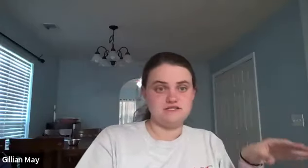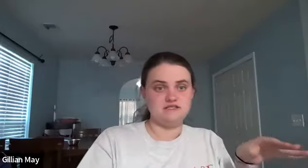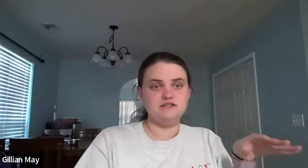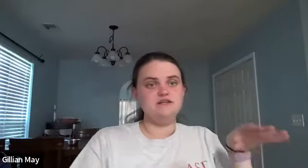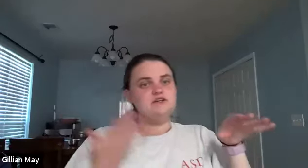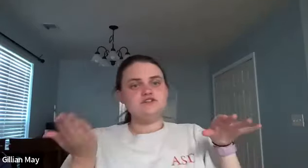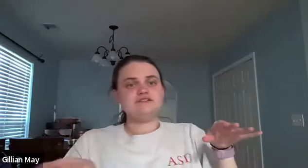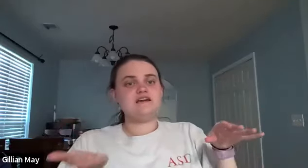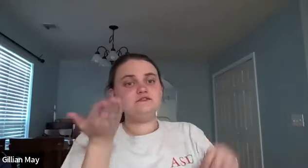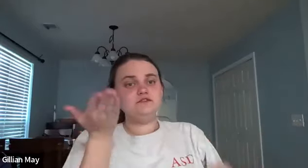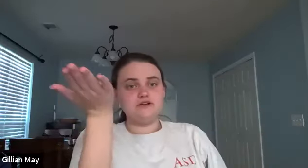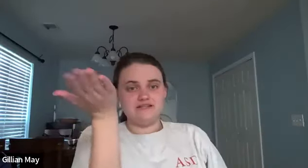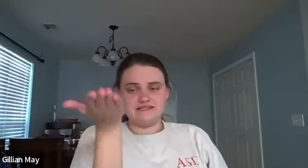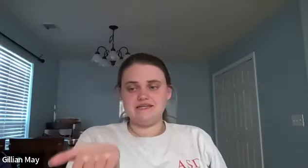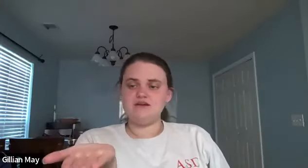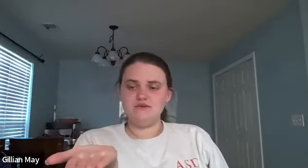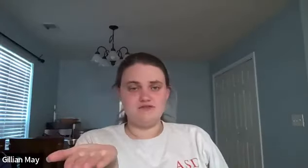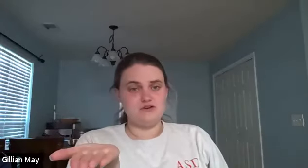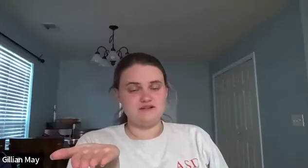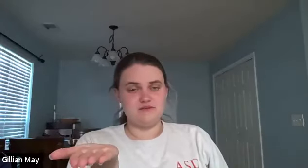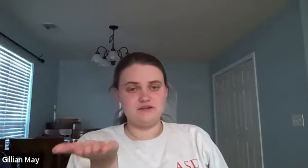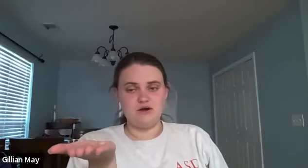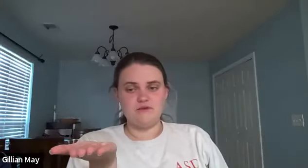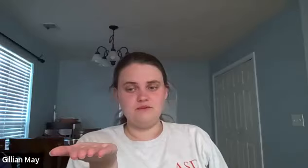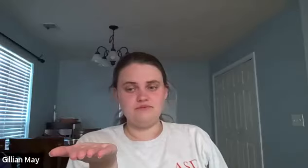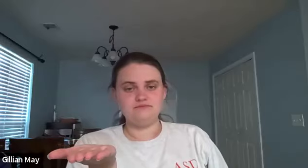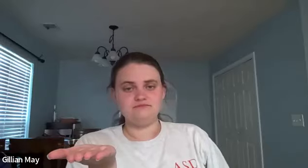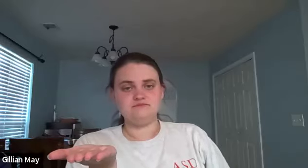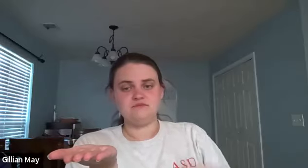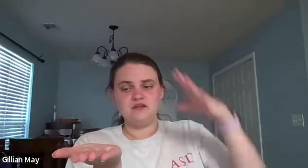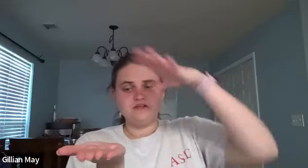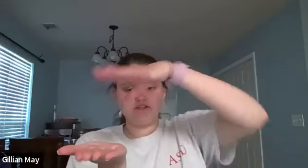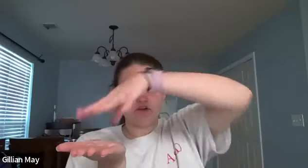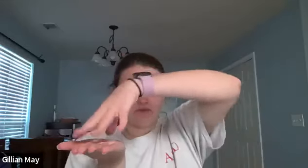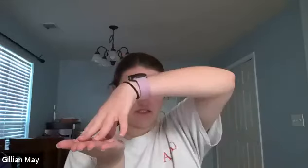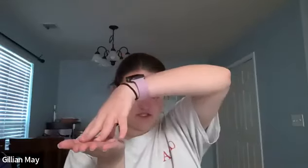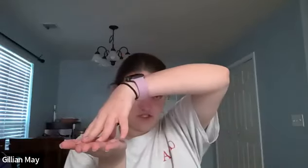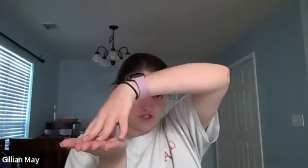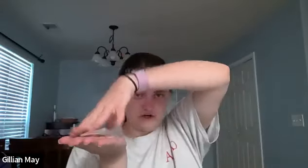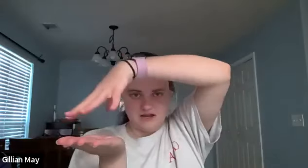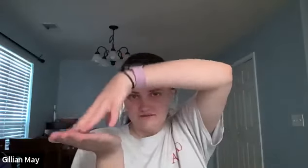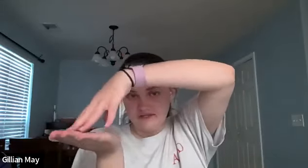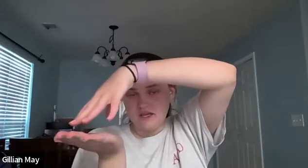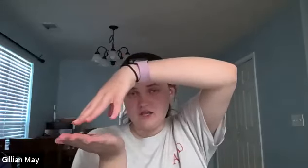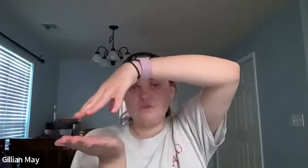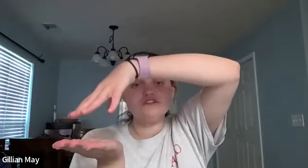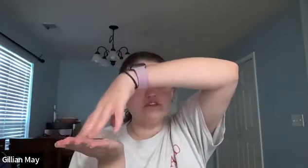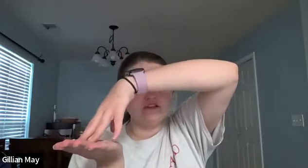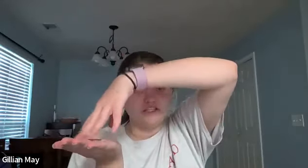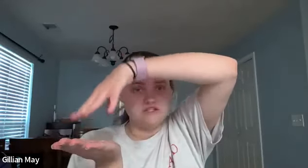person. So the sign for learn is, again, we have our non-dominant palm up. Dominant's going to start kind of like, you're almost going to